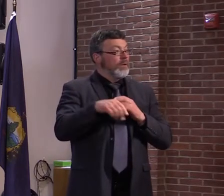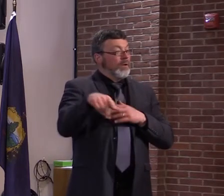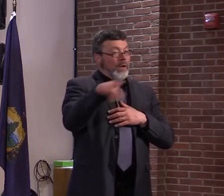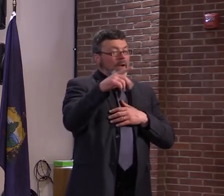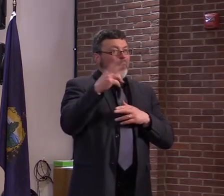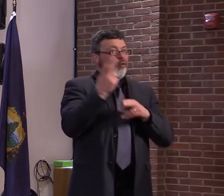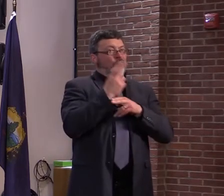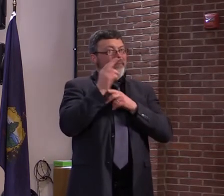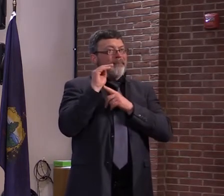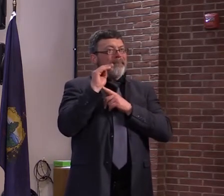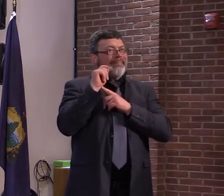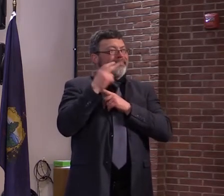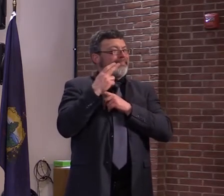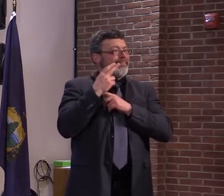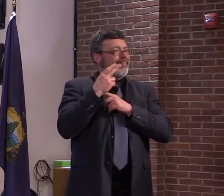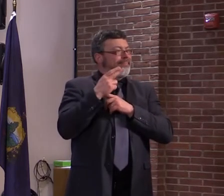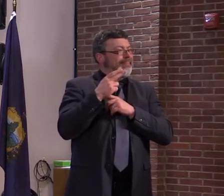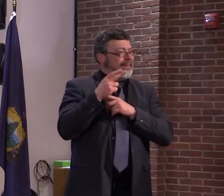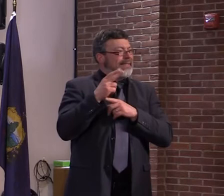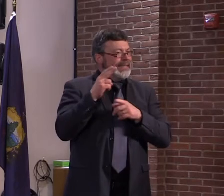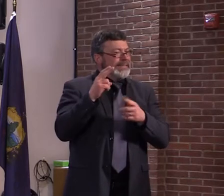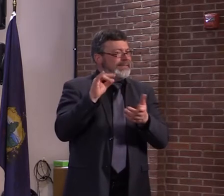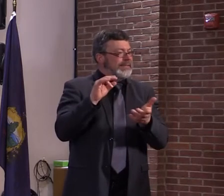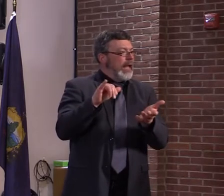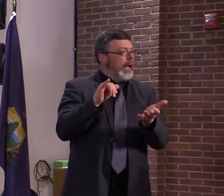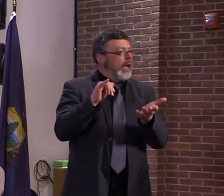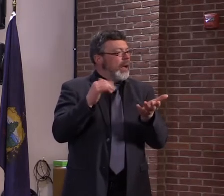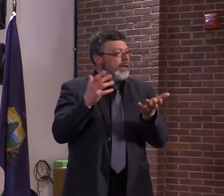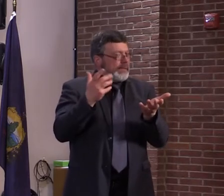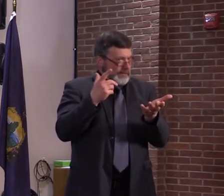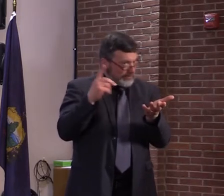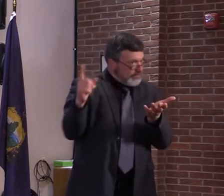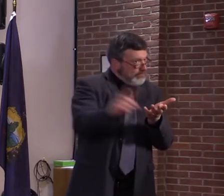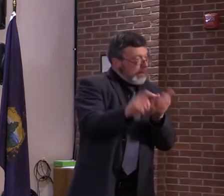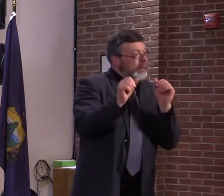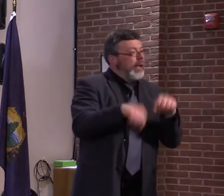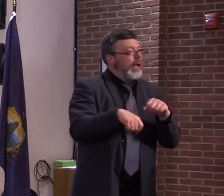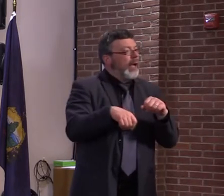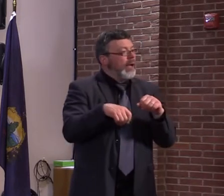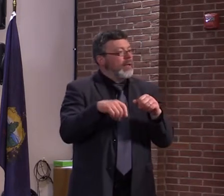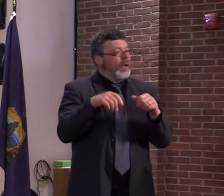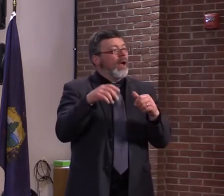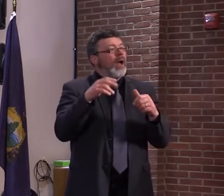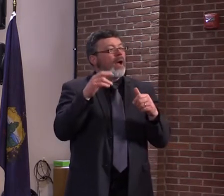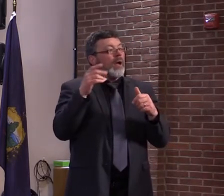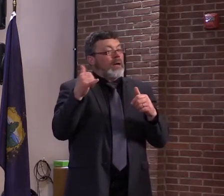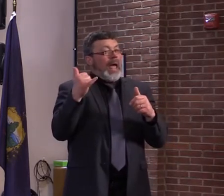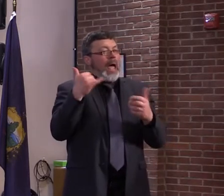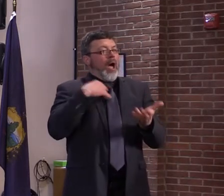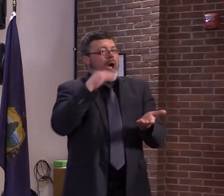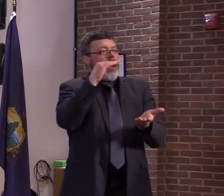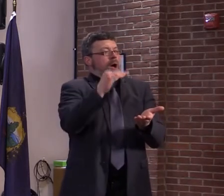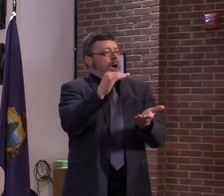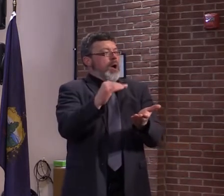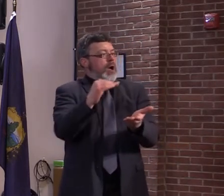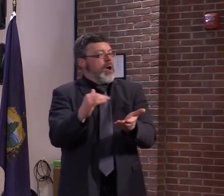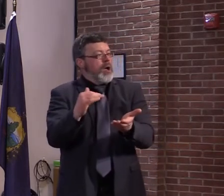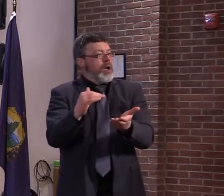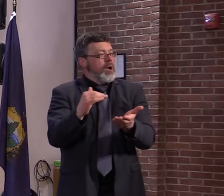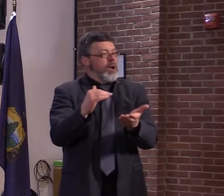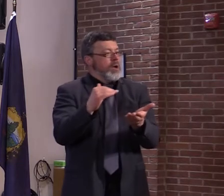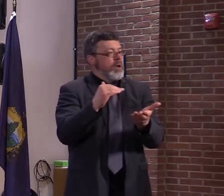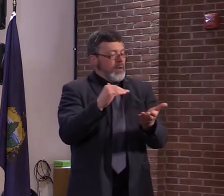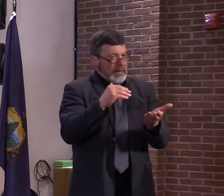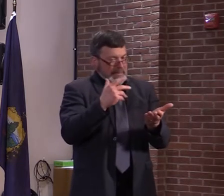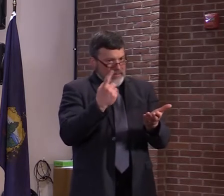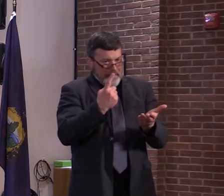site, there was an opportunity to have to go there less often and have more so-called take-home doses, which